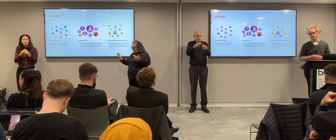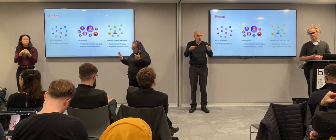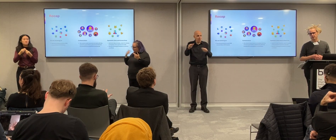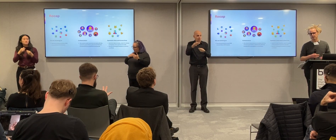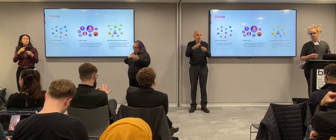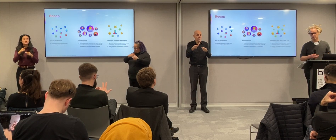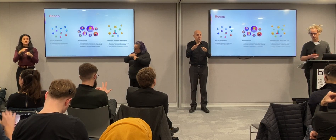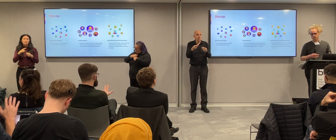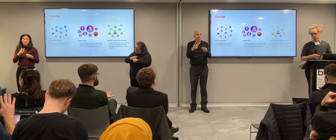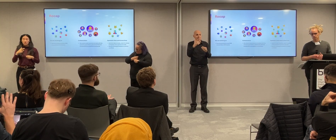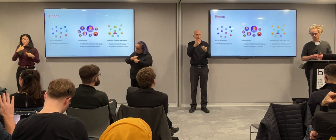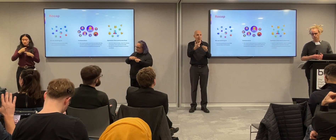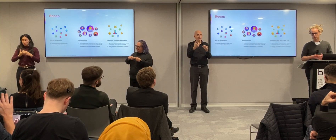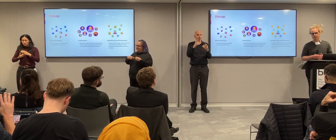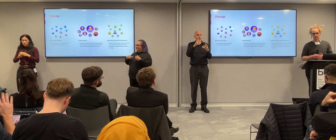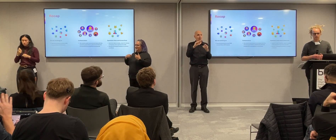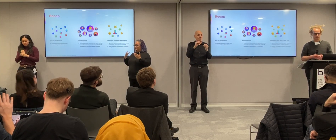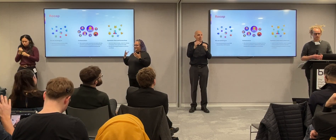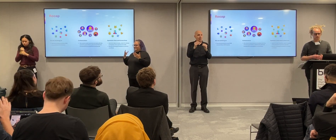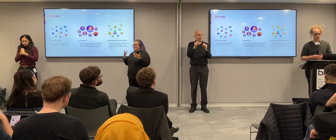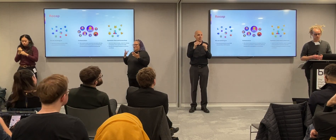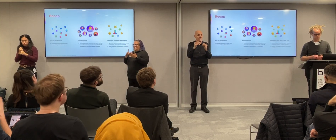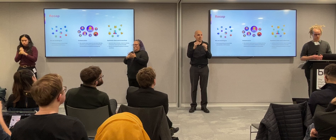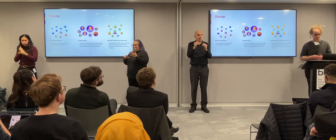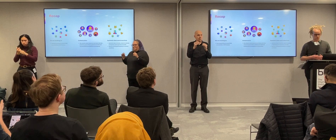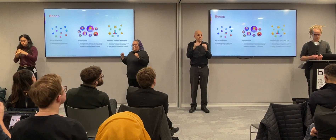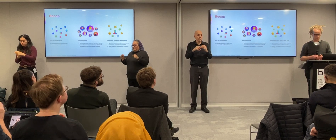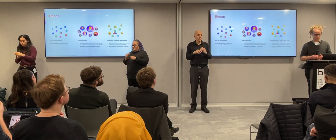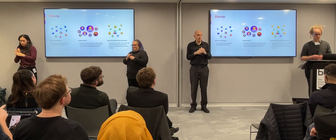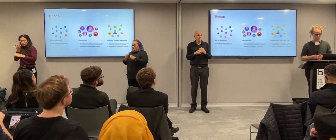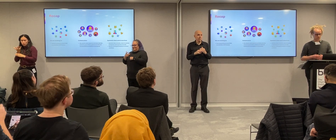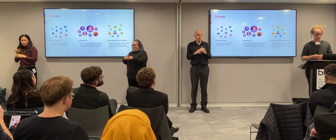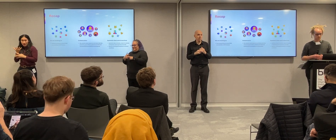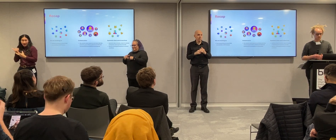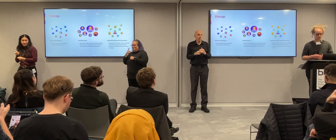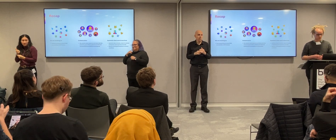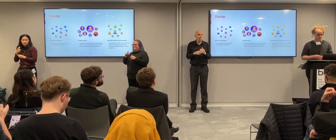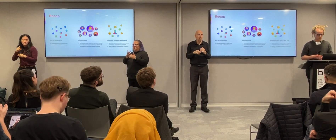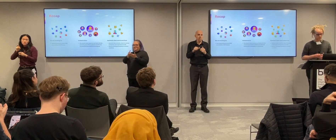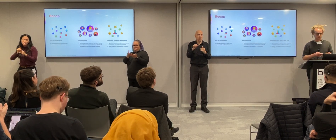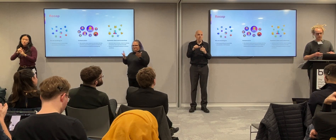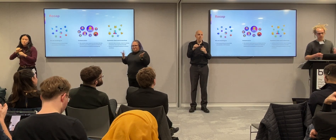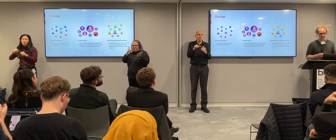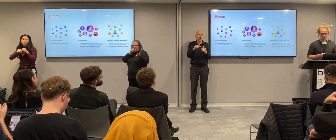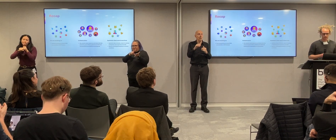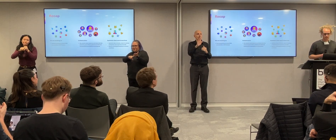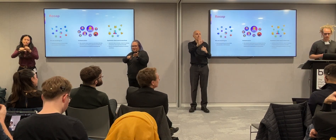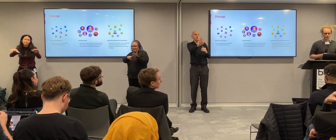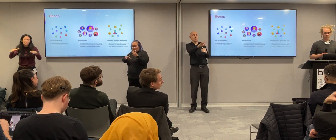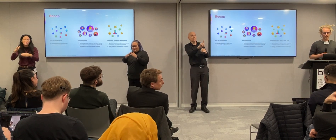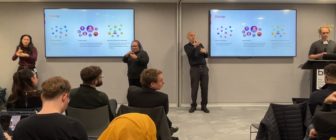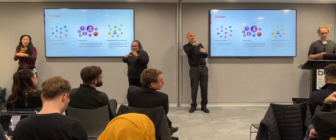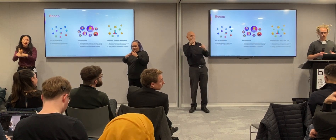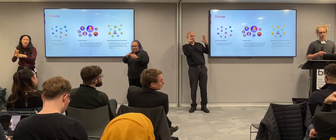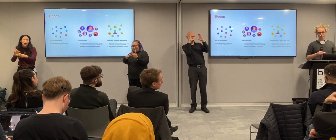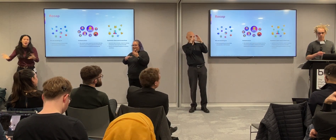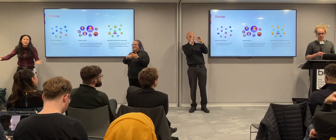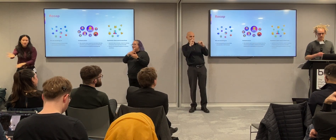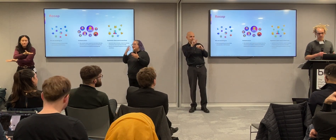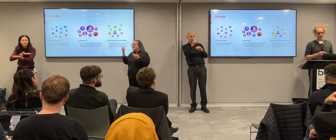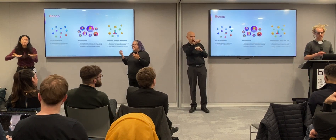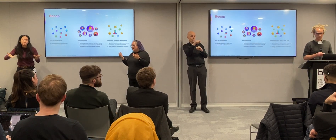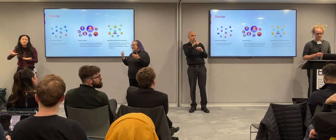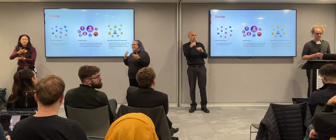create and make what we can make available to the research community. Well, and finally, like I spoke a lot